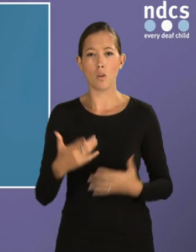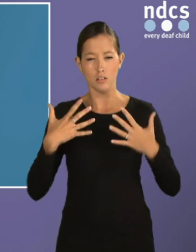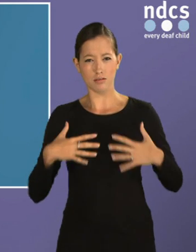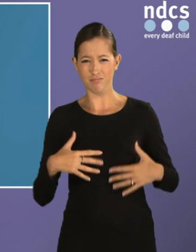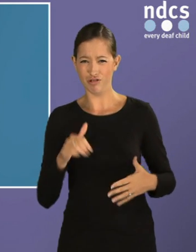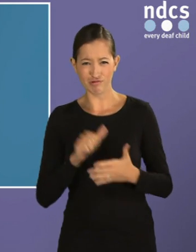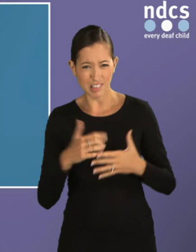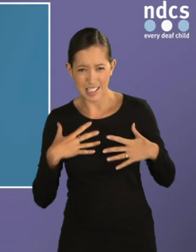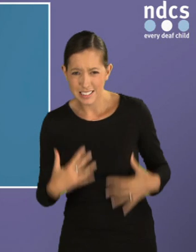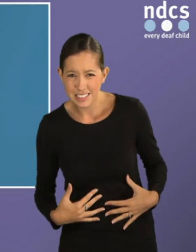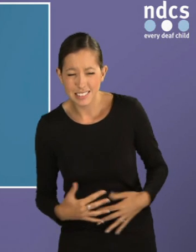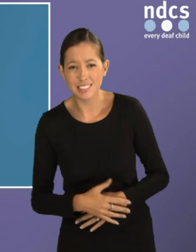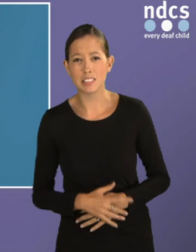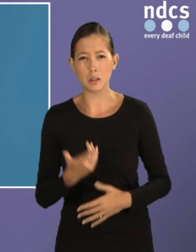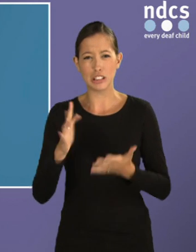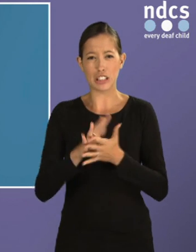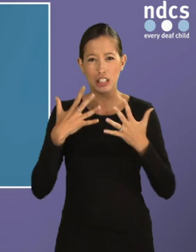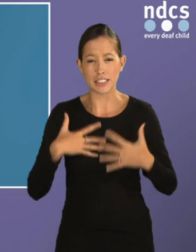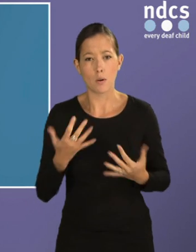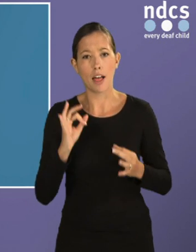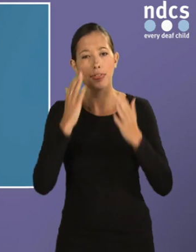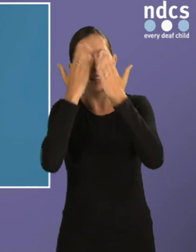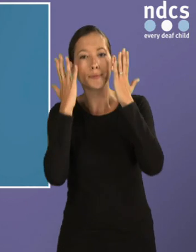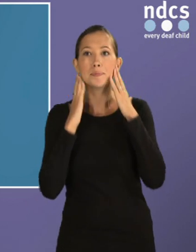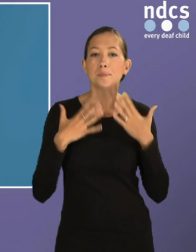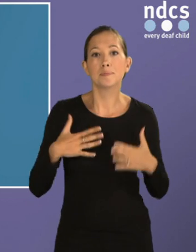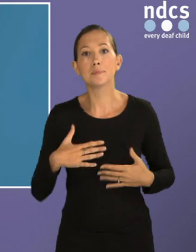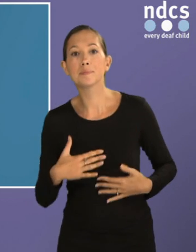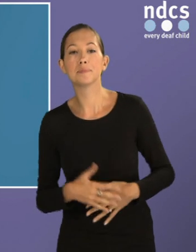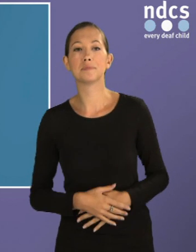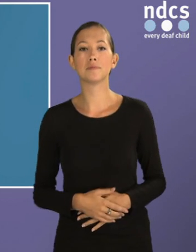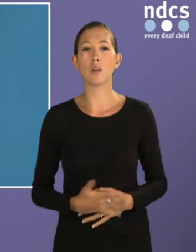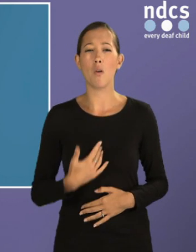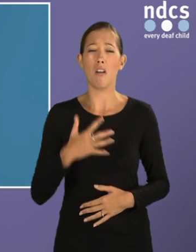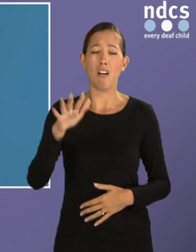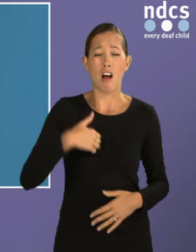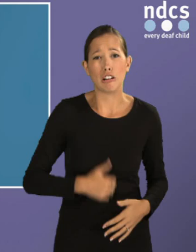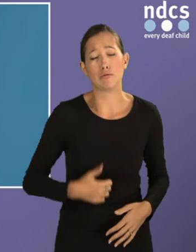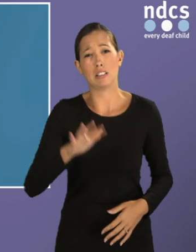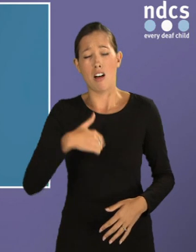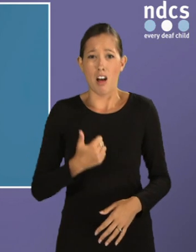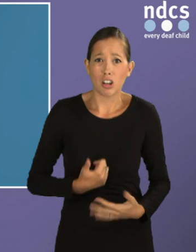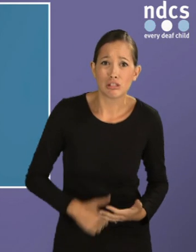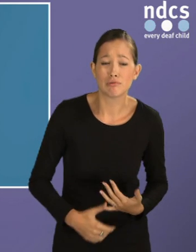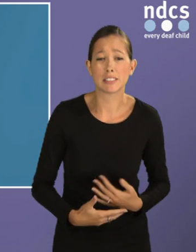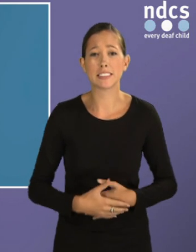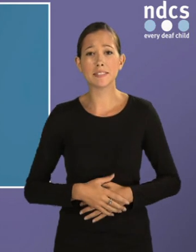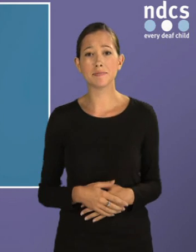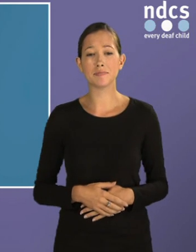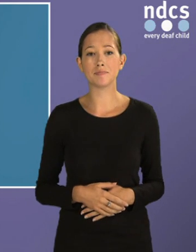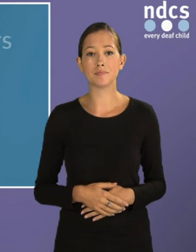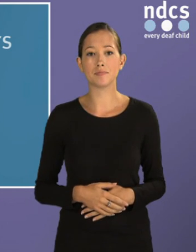being inappropriately dressed, being dirty or unkempt, complaining of hunger.